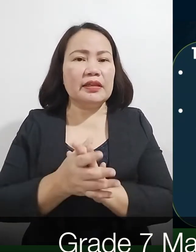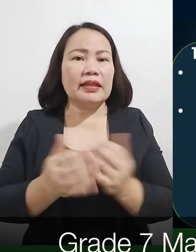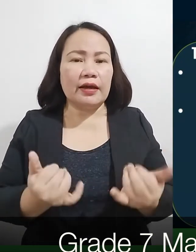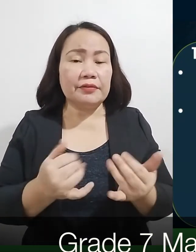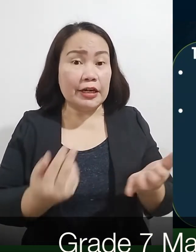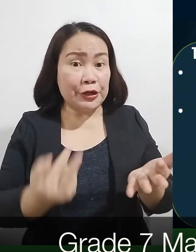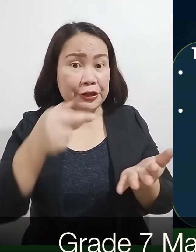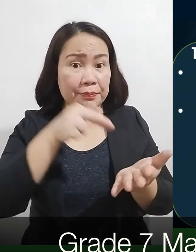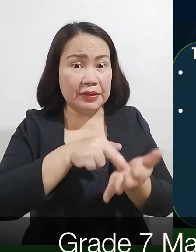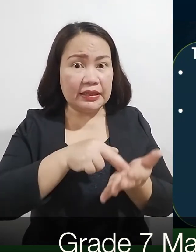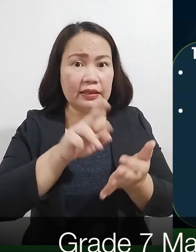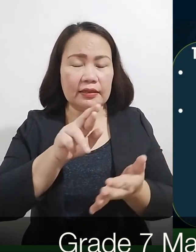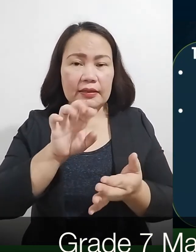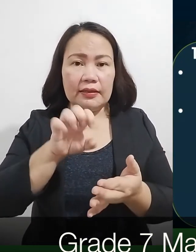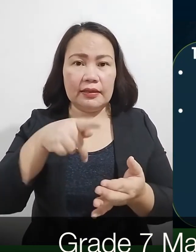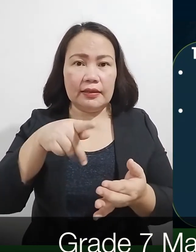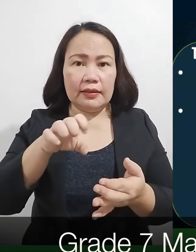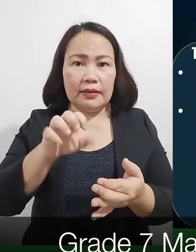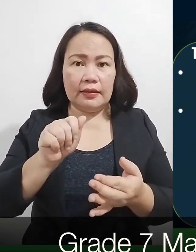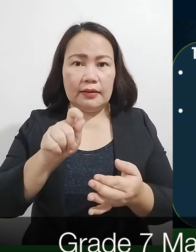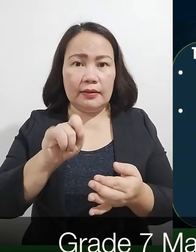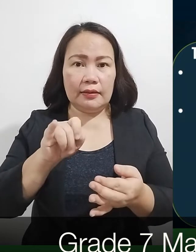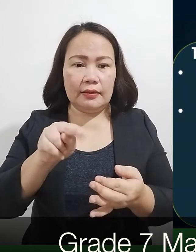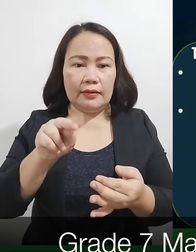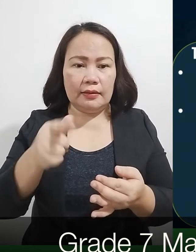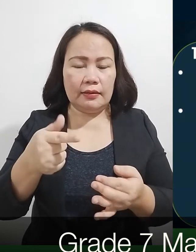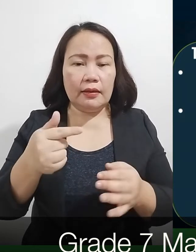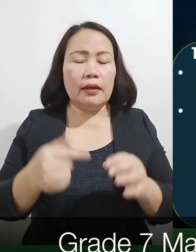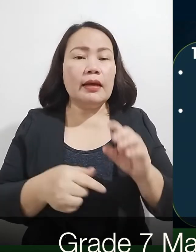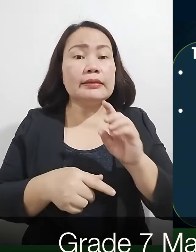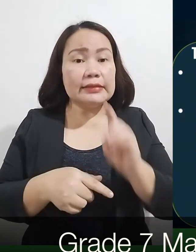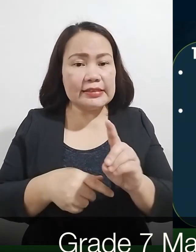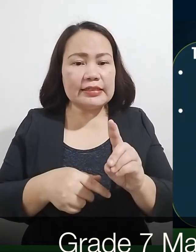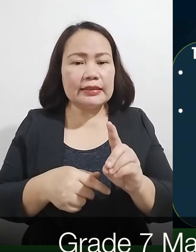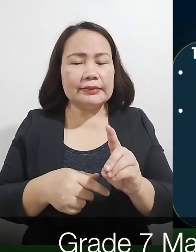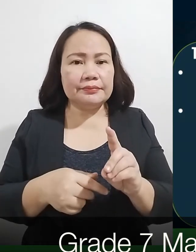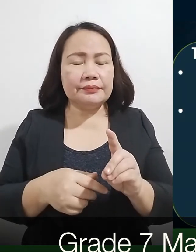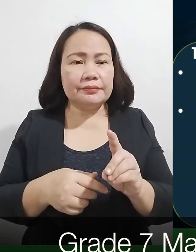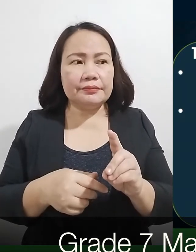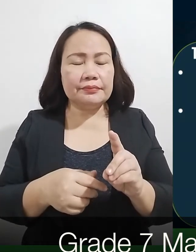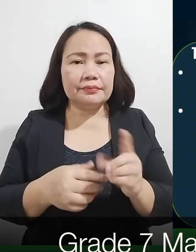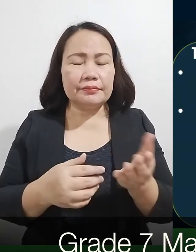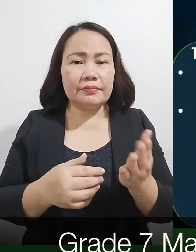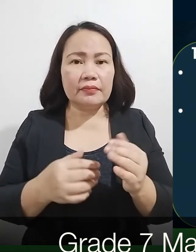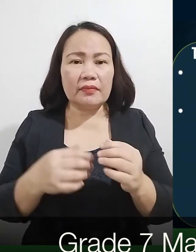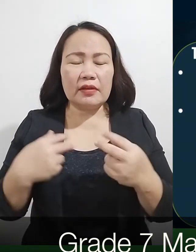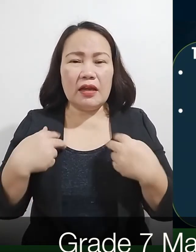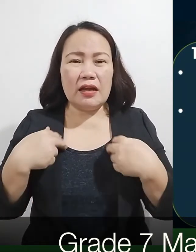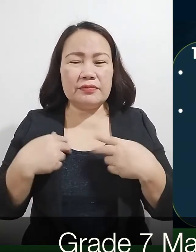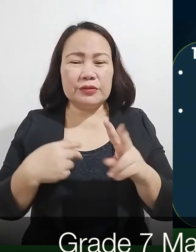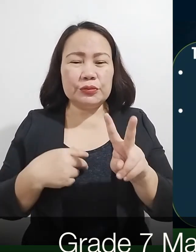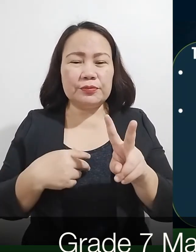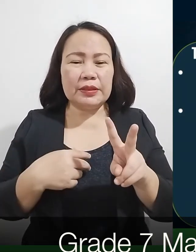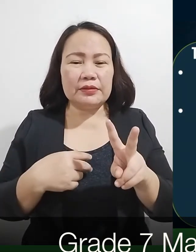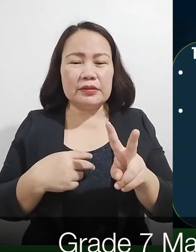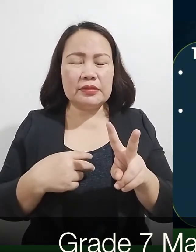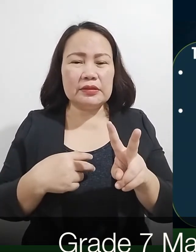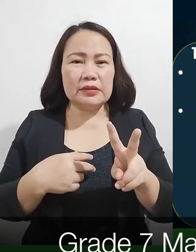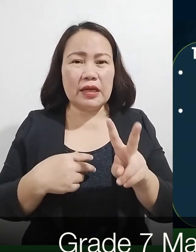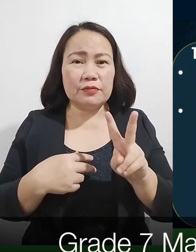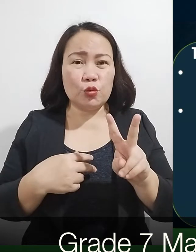repeating decimal, so terminating the exact representation, when we say repeating decimals, we have two kinds of